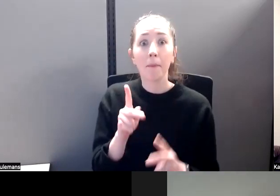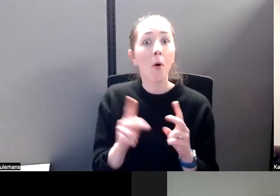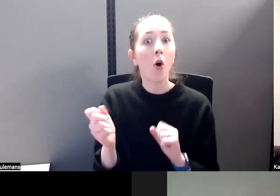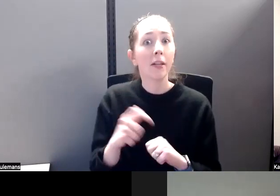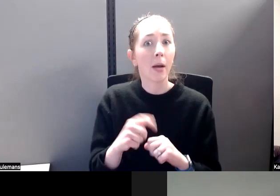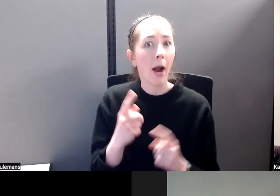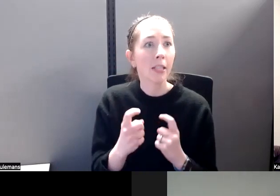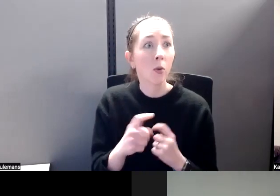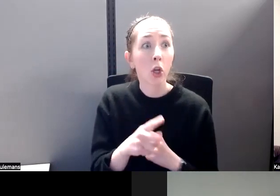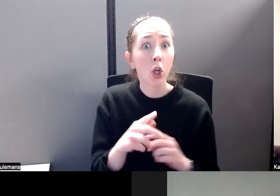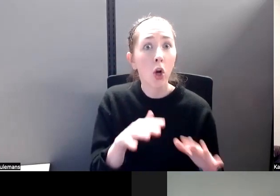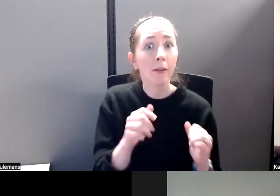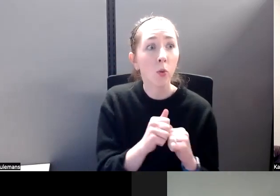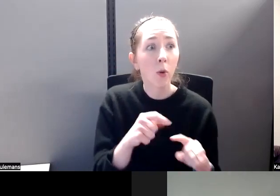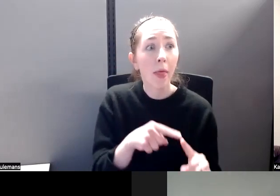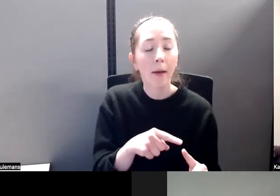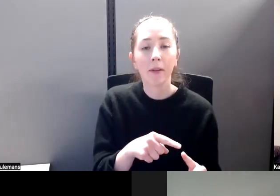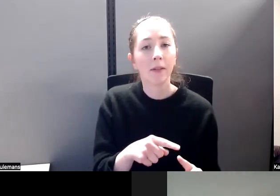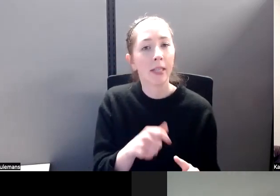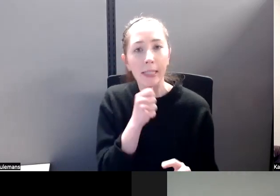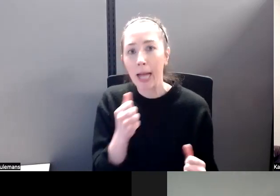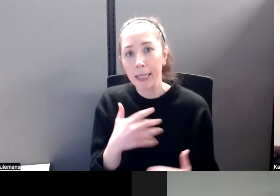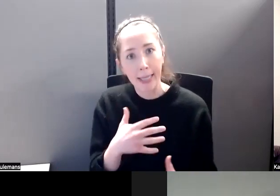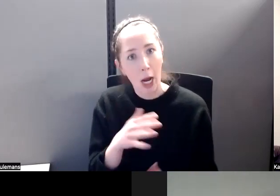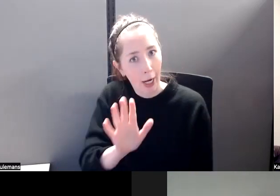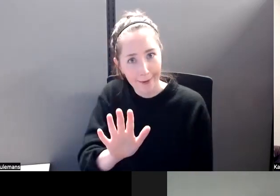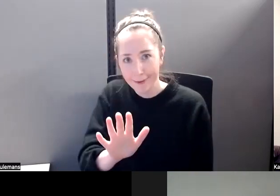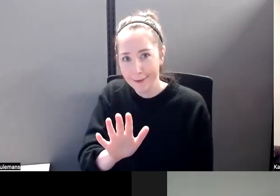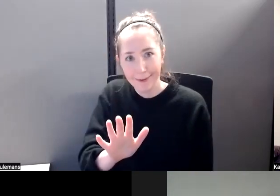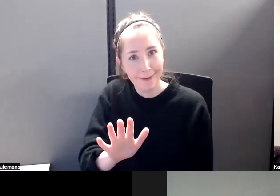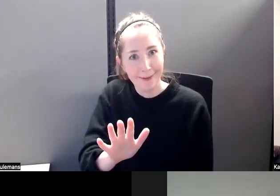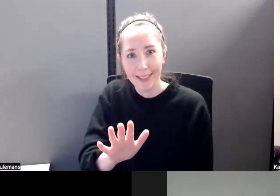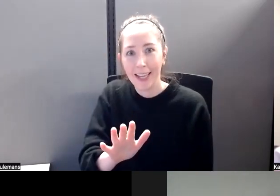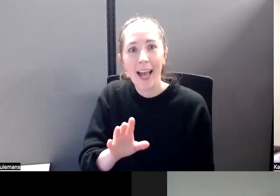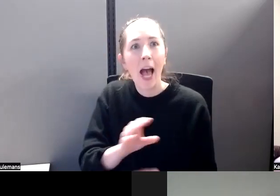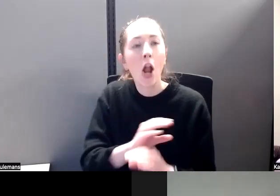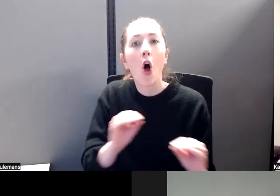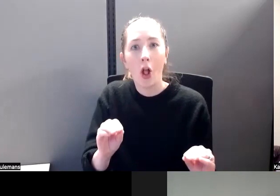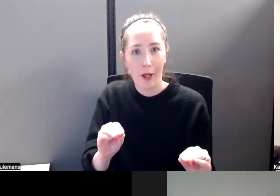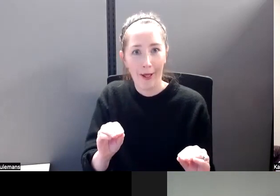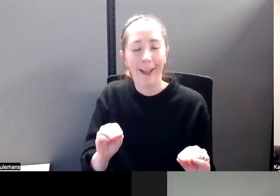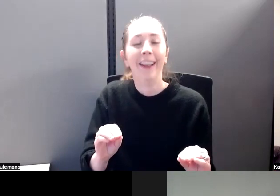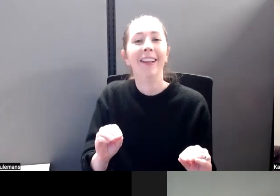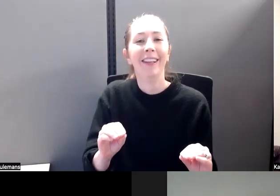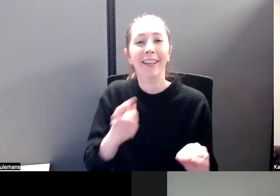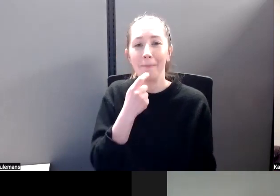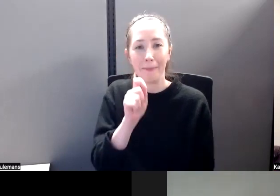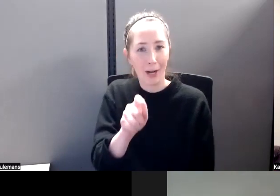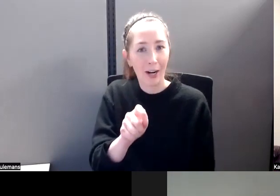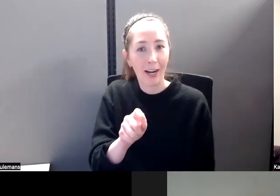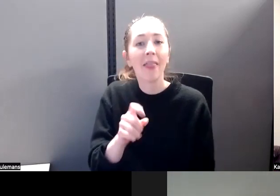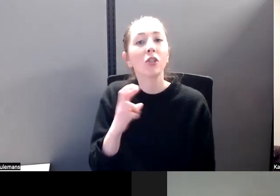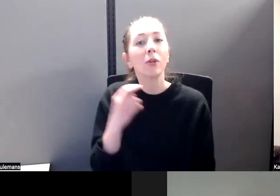Were you nervous? You know, and I was like, Tyler is not scary in any way, shape, or form. Tyler's super approachable and normal. That's why you like